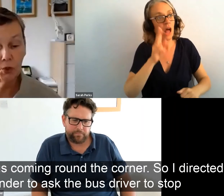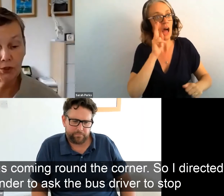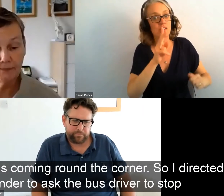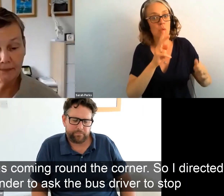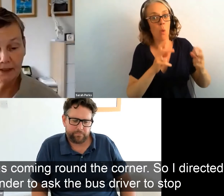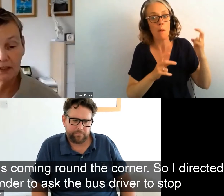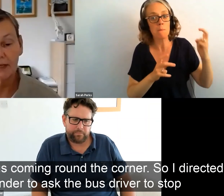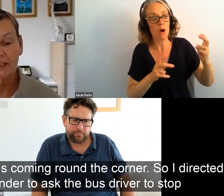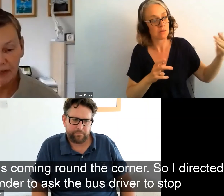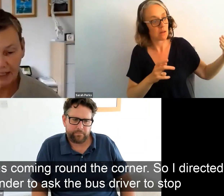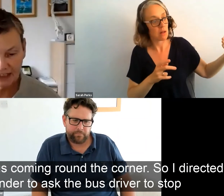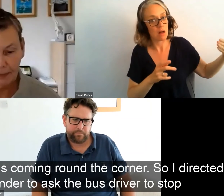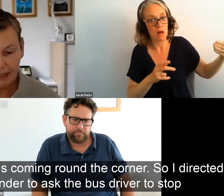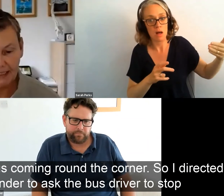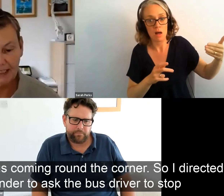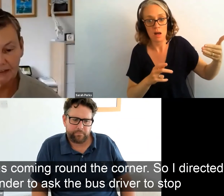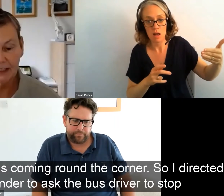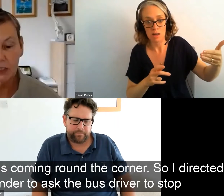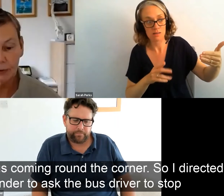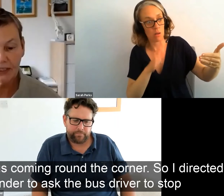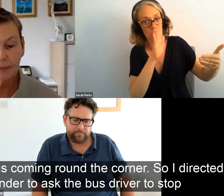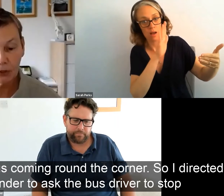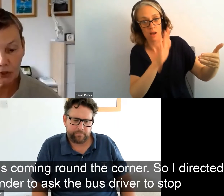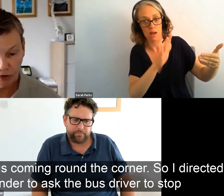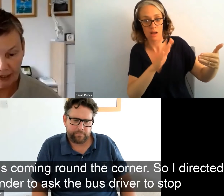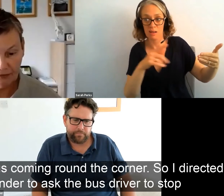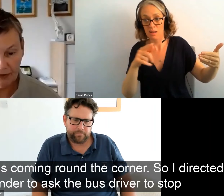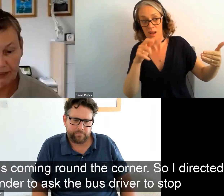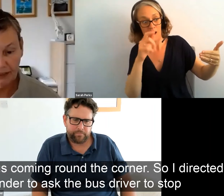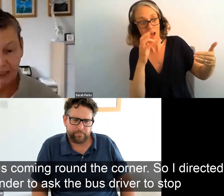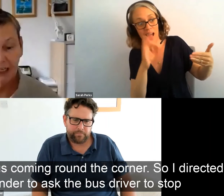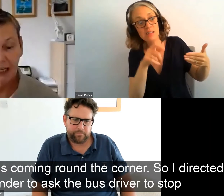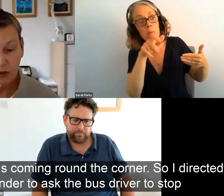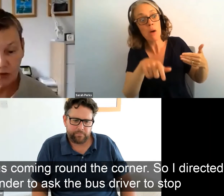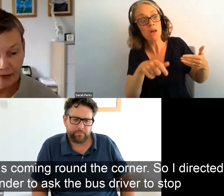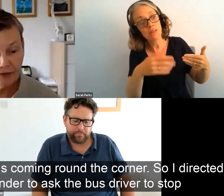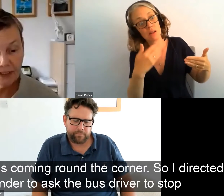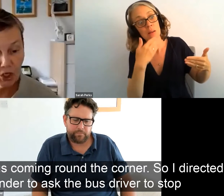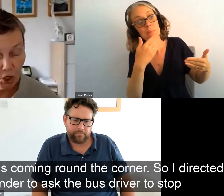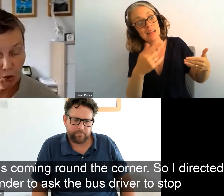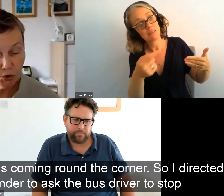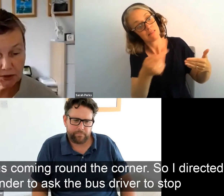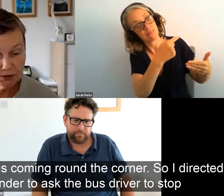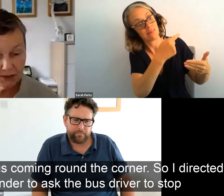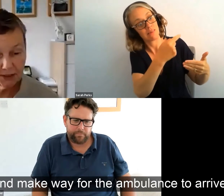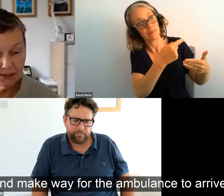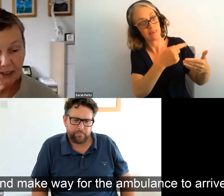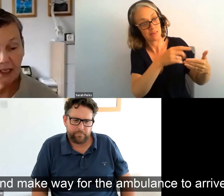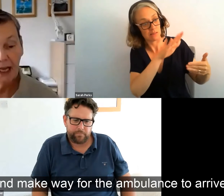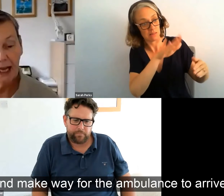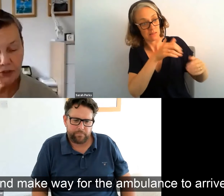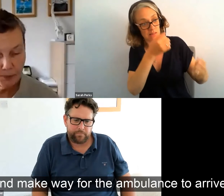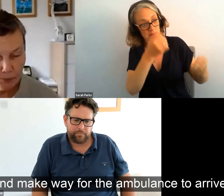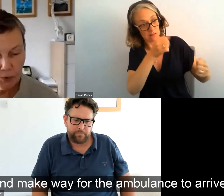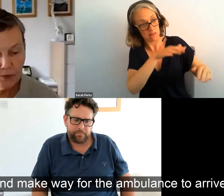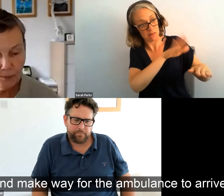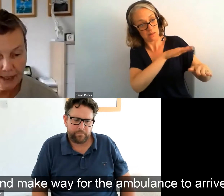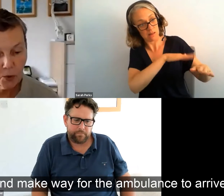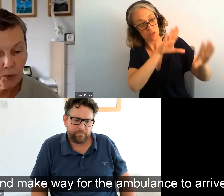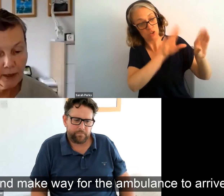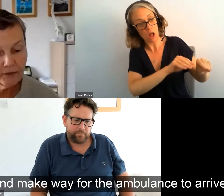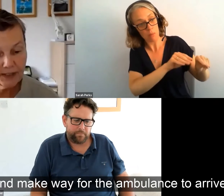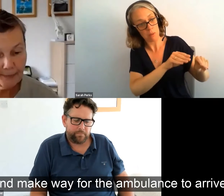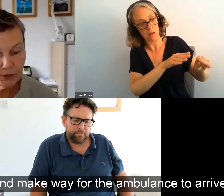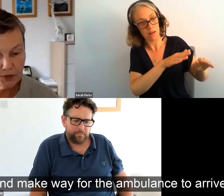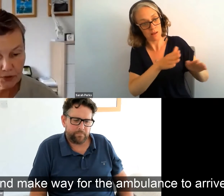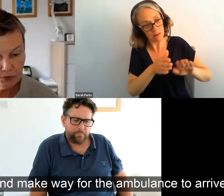coming around the corner, so I directed a bystander to ask the bus driver and traffic to halt and to move